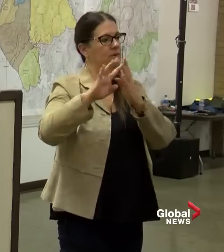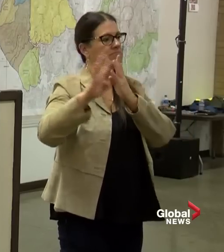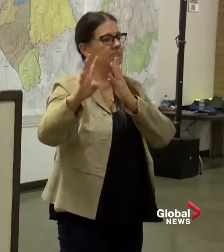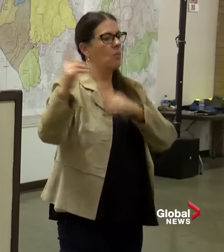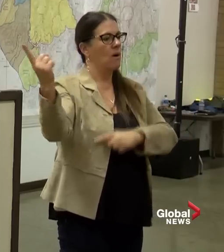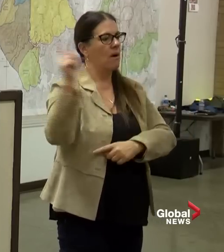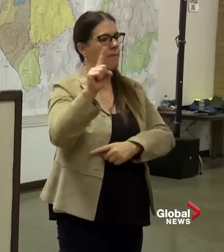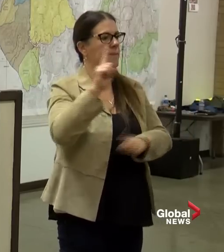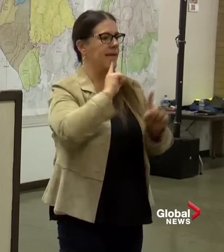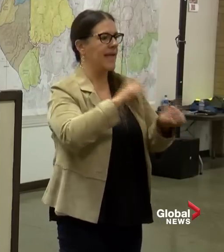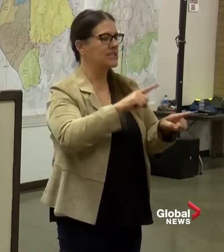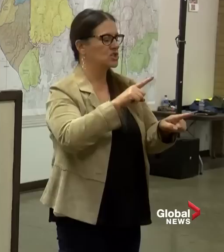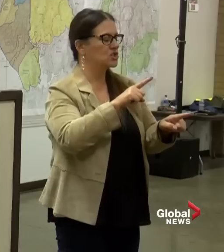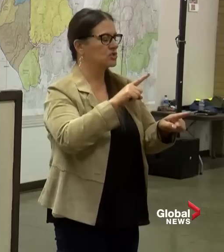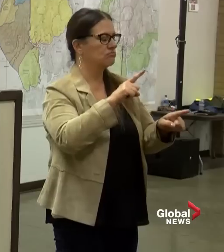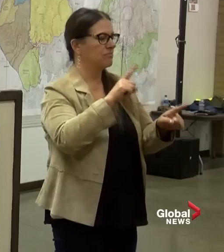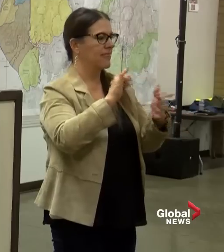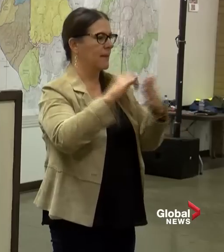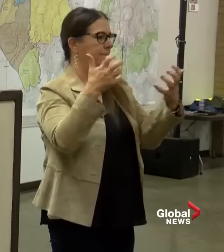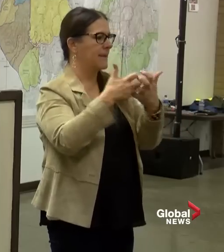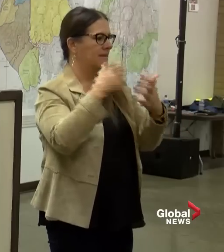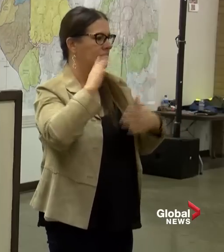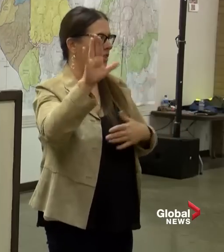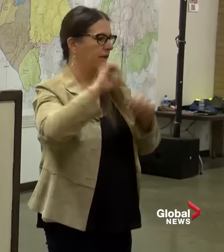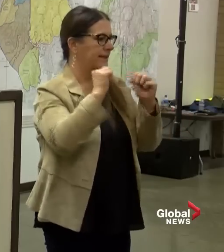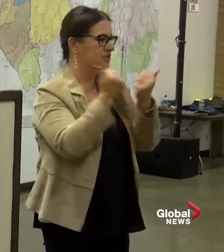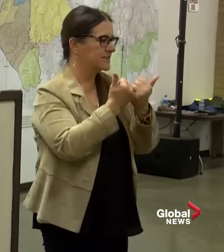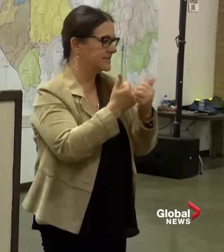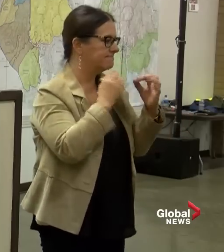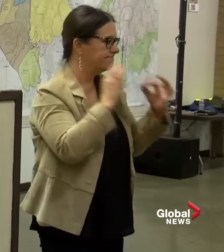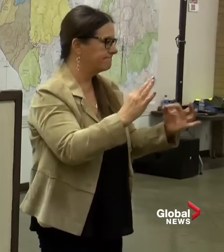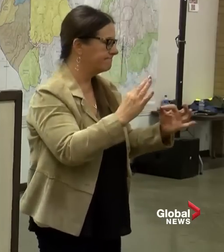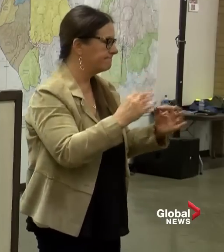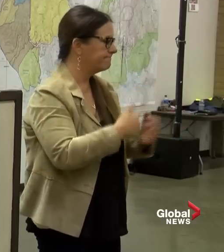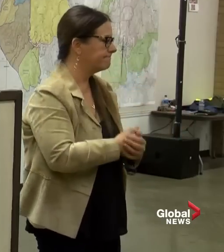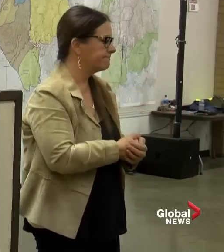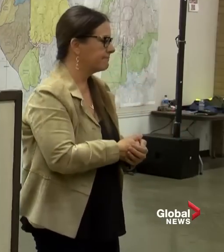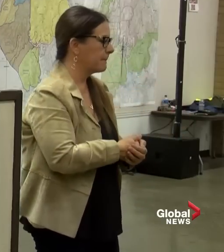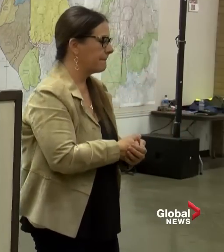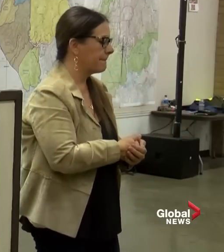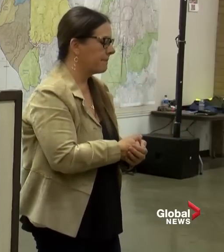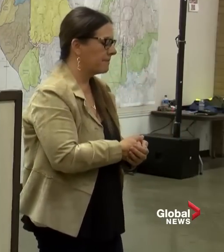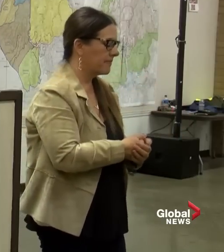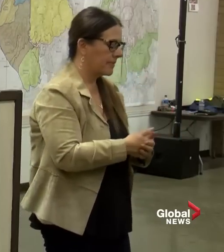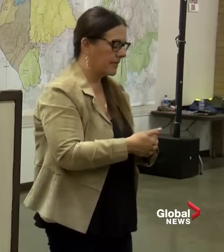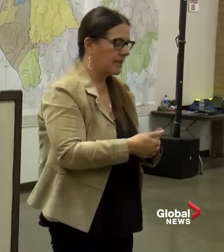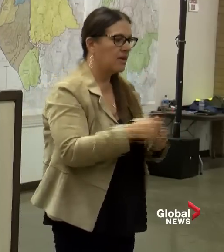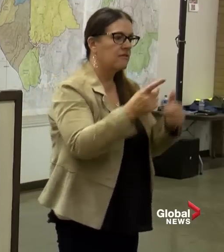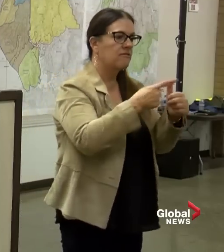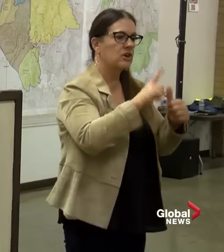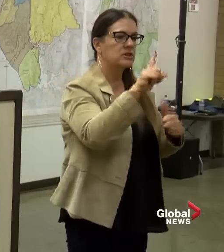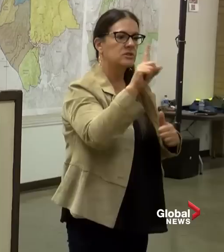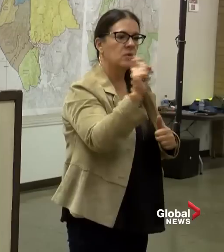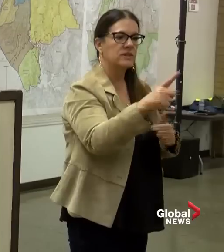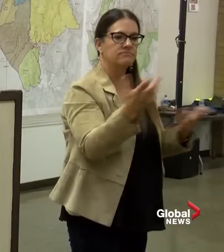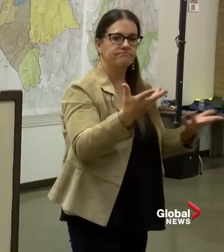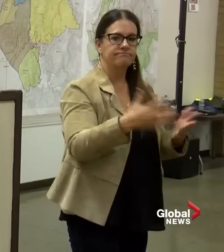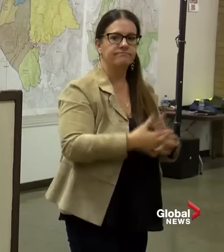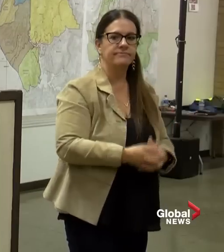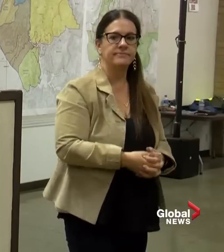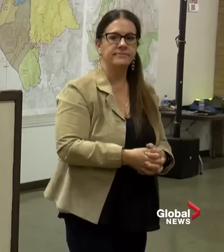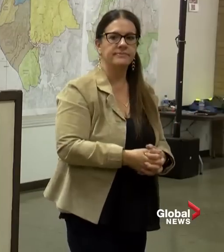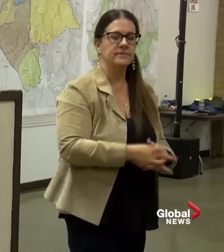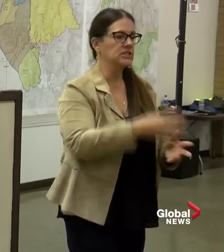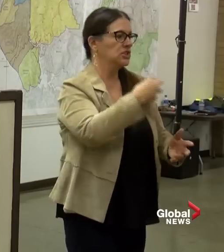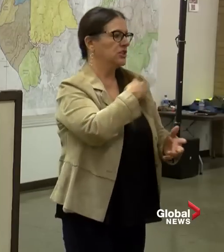so all questions for that individual will come all at once, and we'll go back through the lineup. So first, we'll have questions for